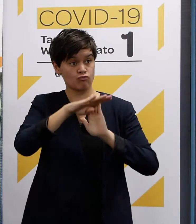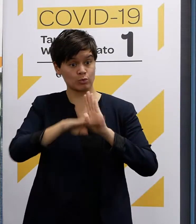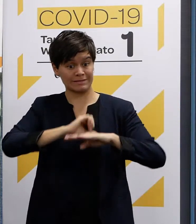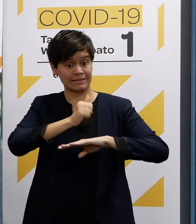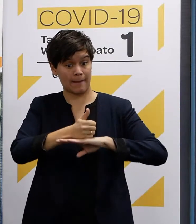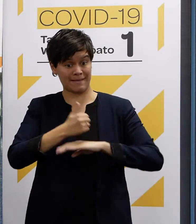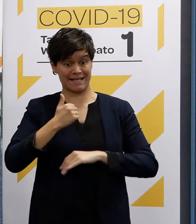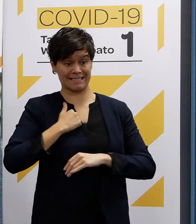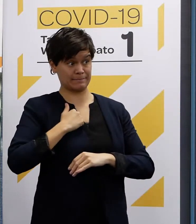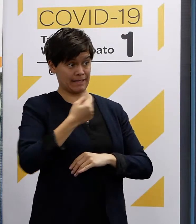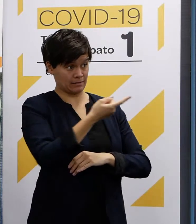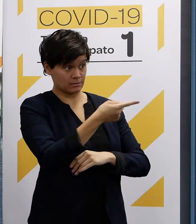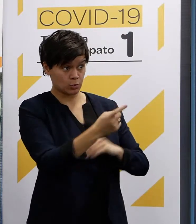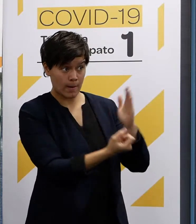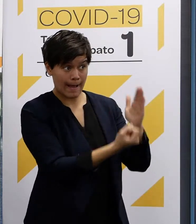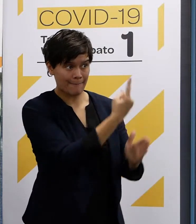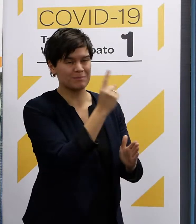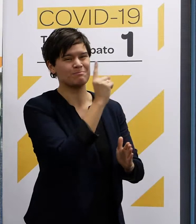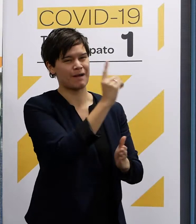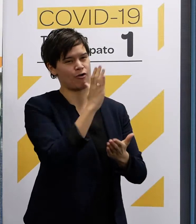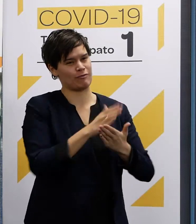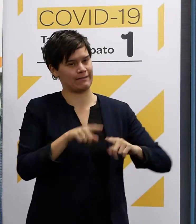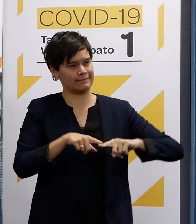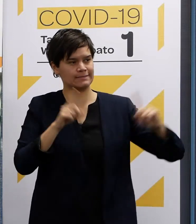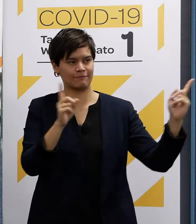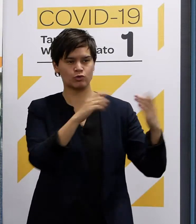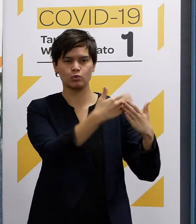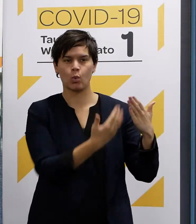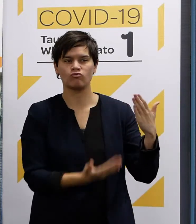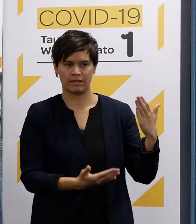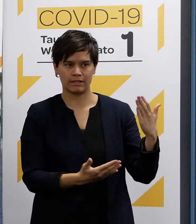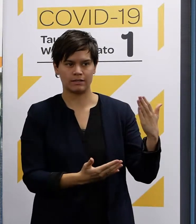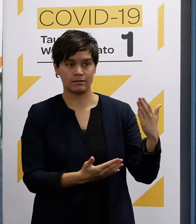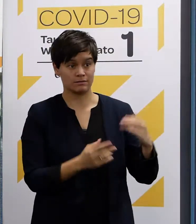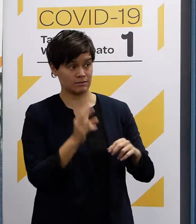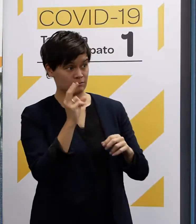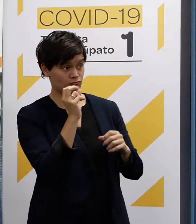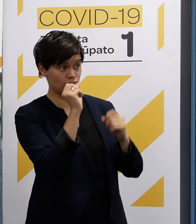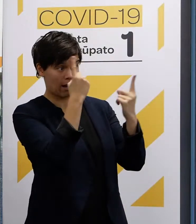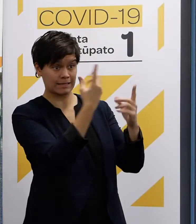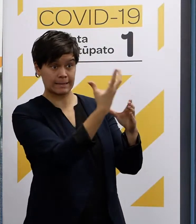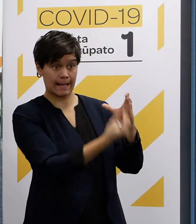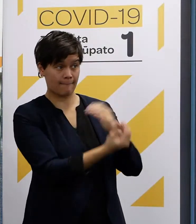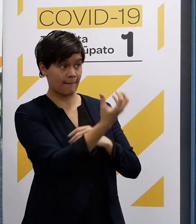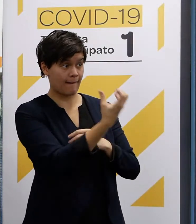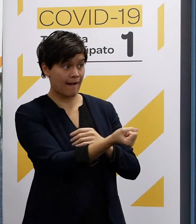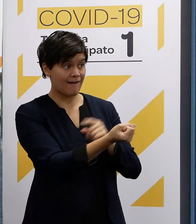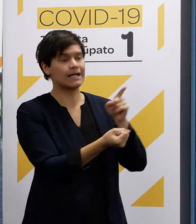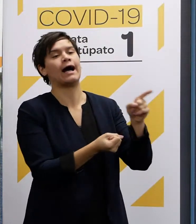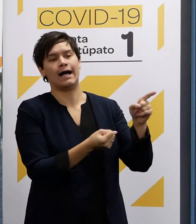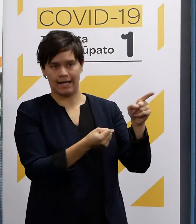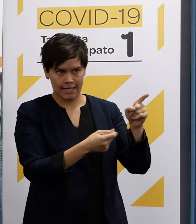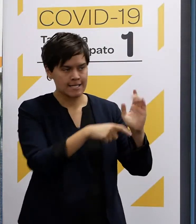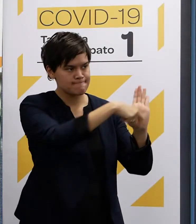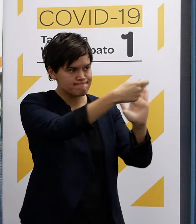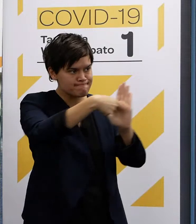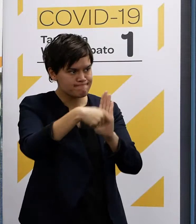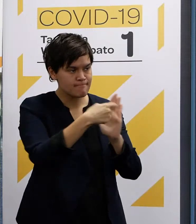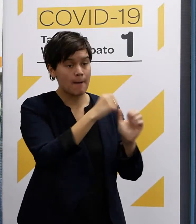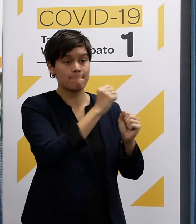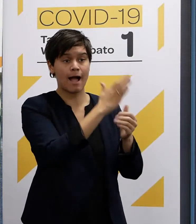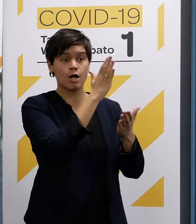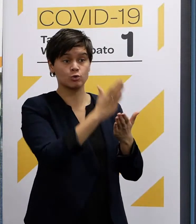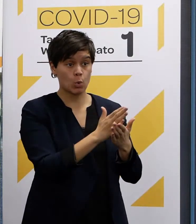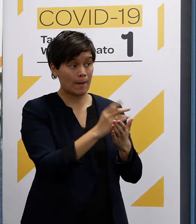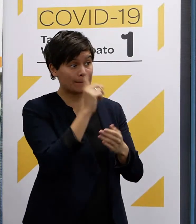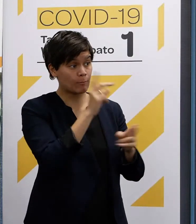on the ground. We moved quickly, immediately, in fact, to remedy that and ensure that those leaving managed isolation were